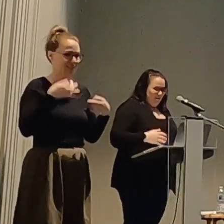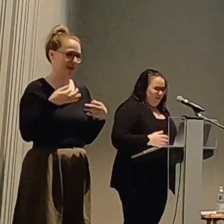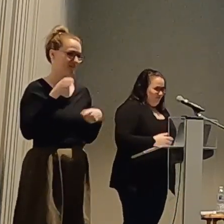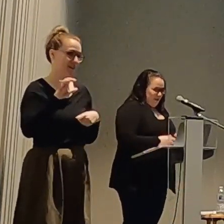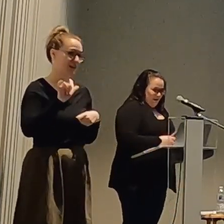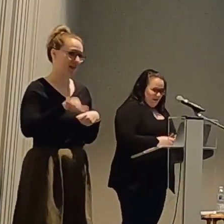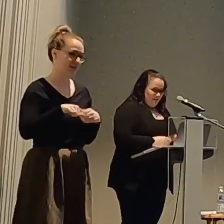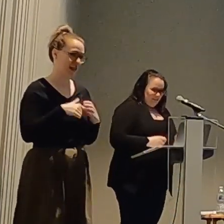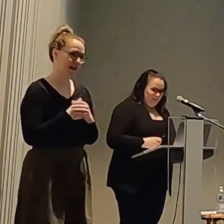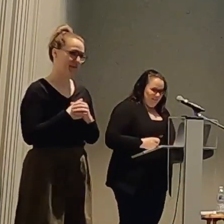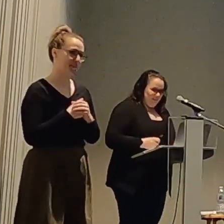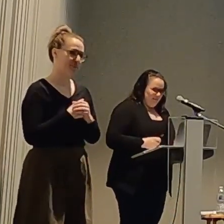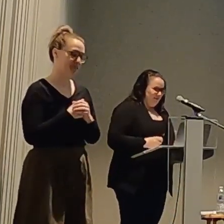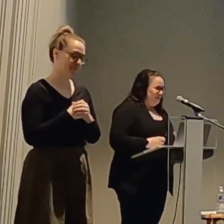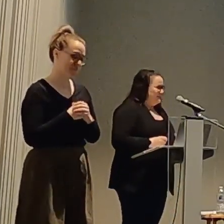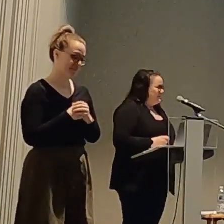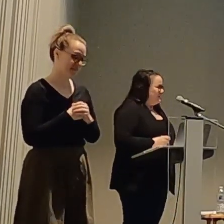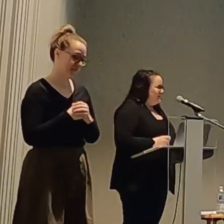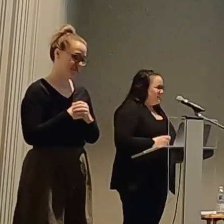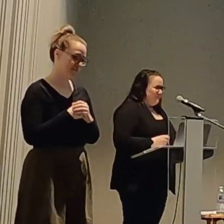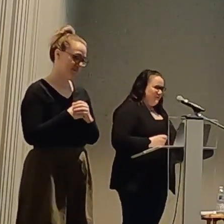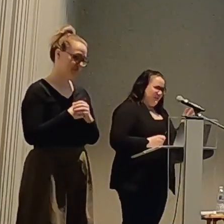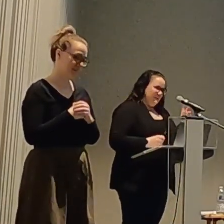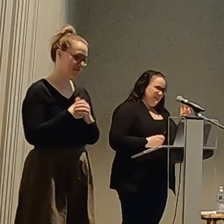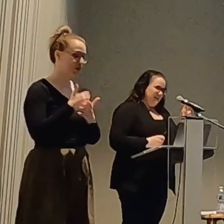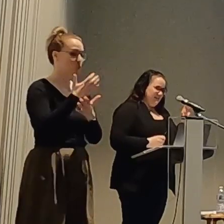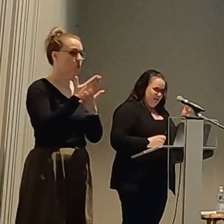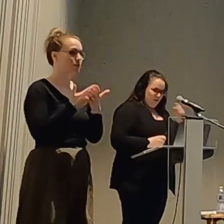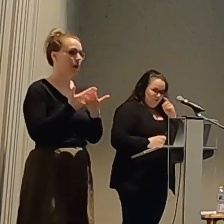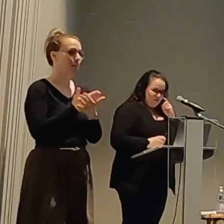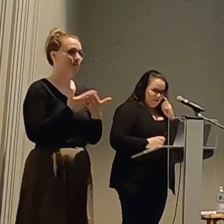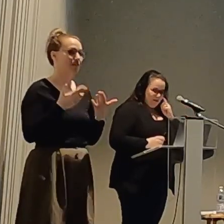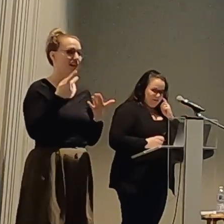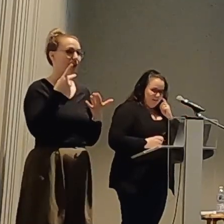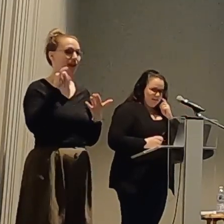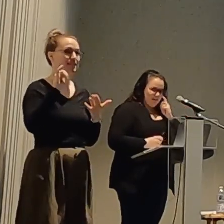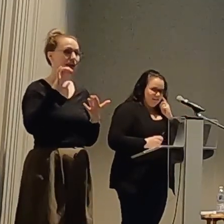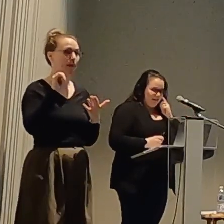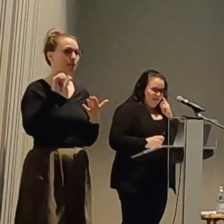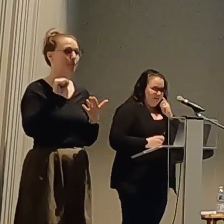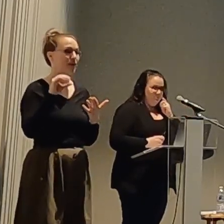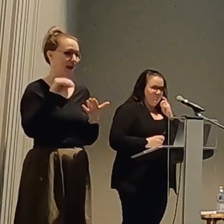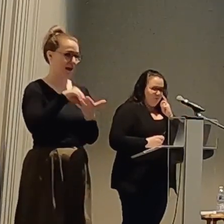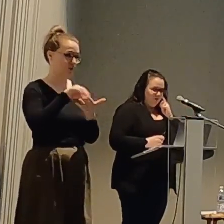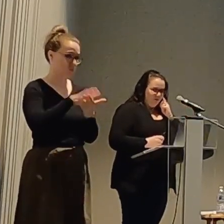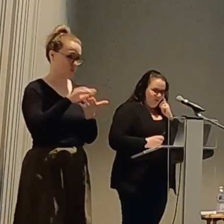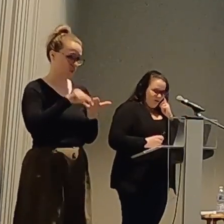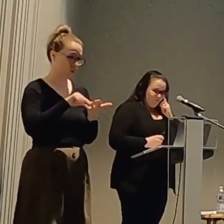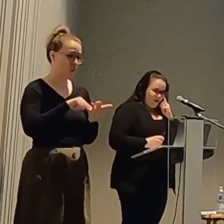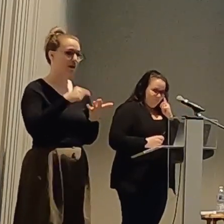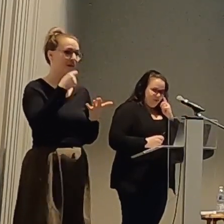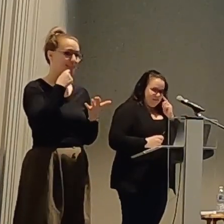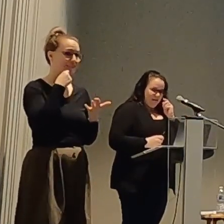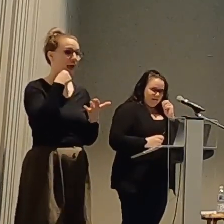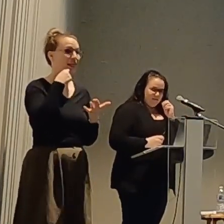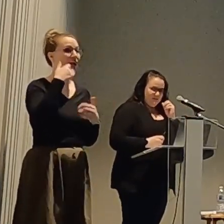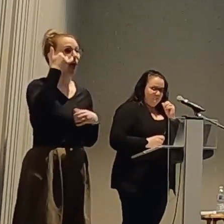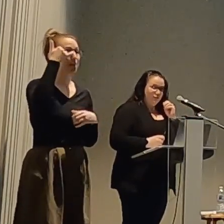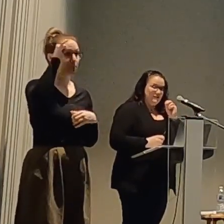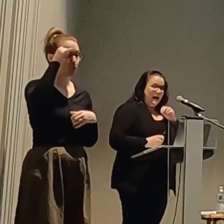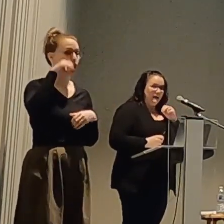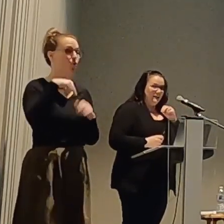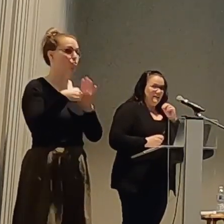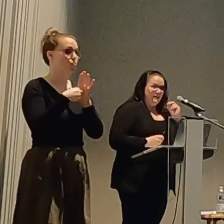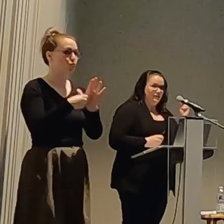So some of the things that he did note is he did say that the bull